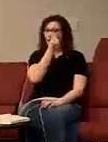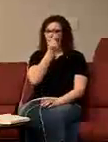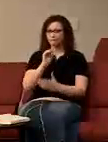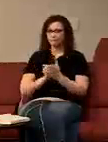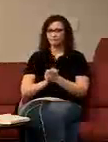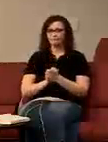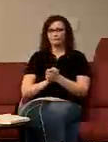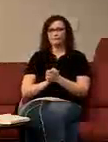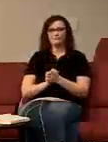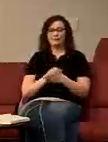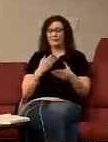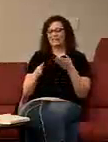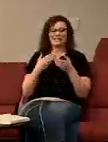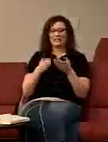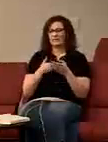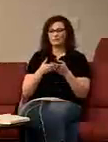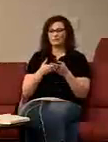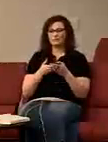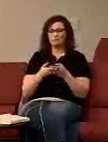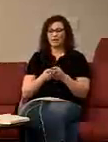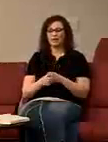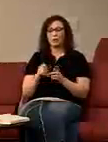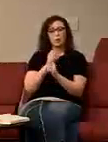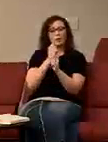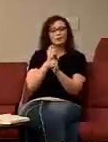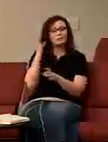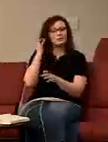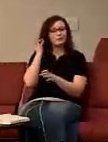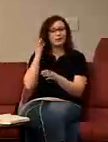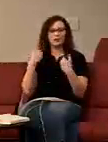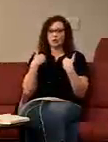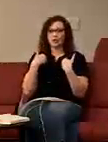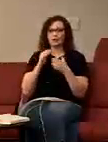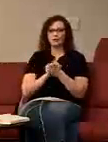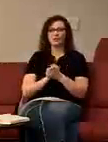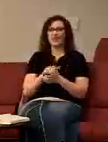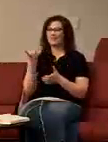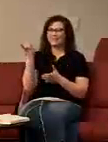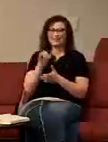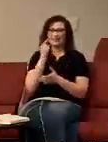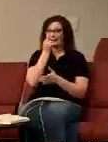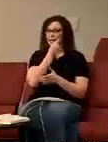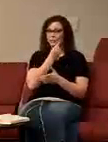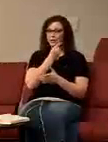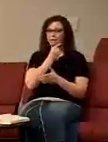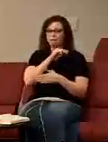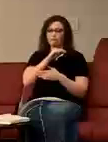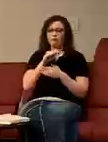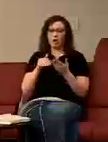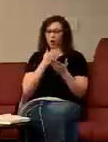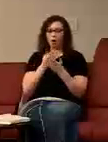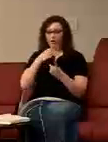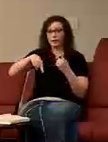It doesn't matter what color hair you got, you still got two eyes and they're the same, and they're round. What amazes me of this whole thing,